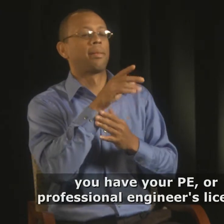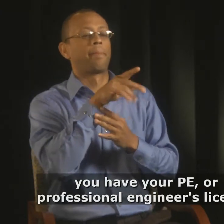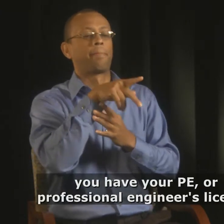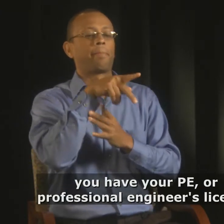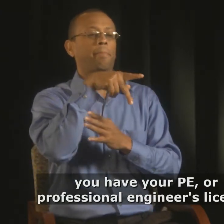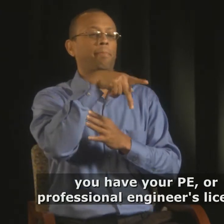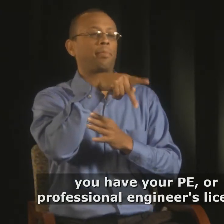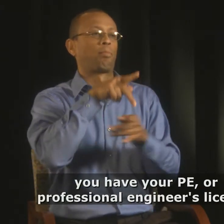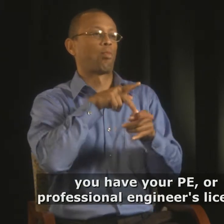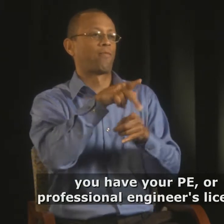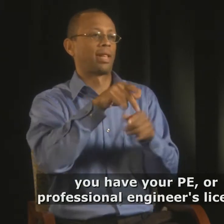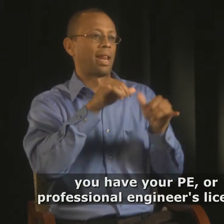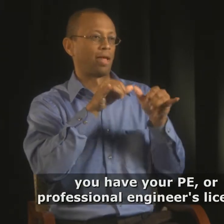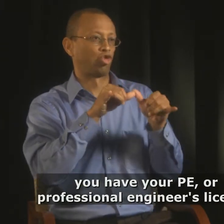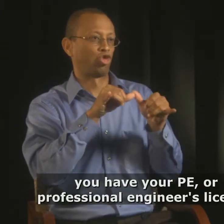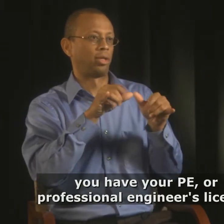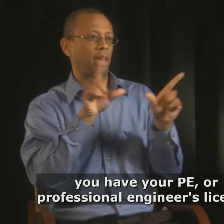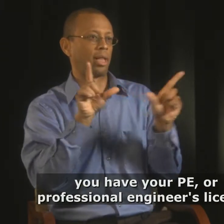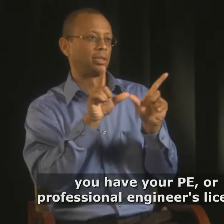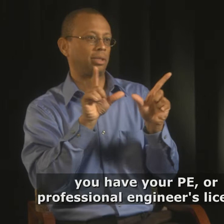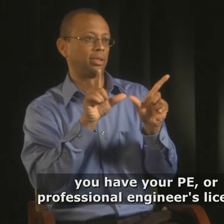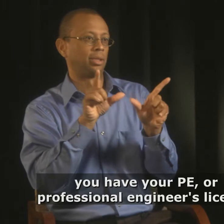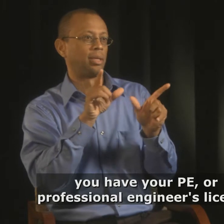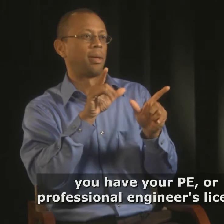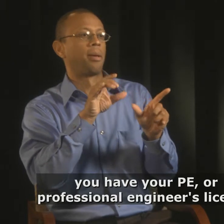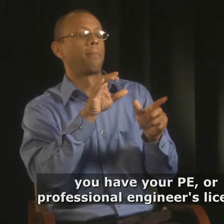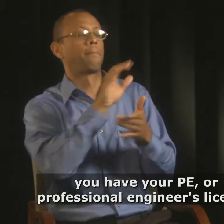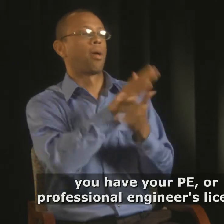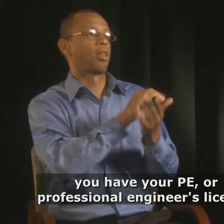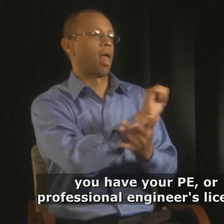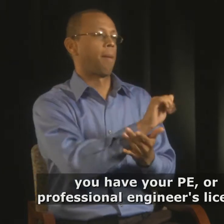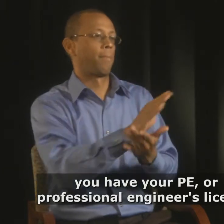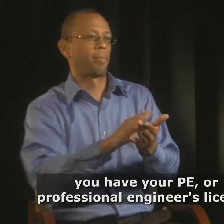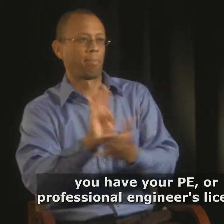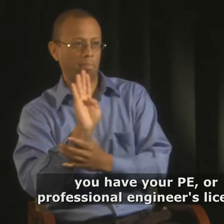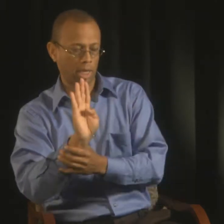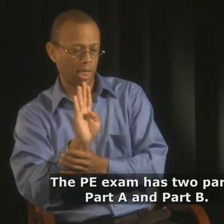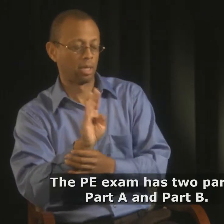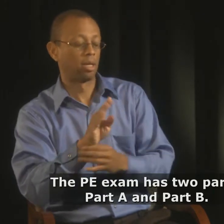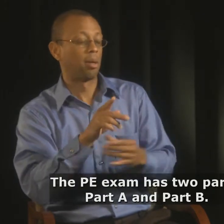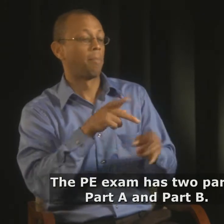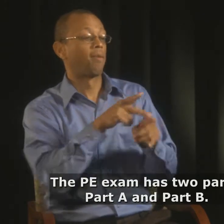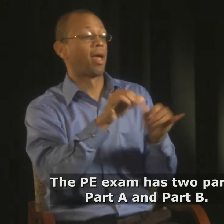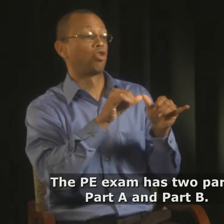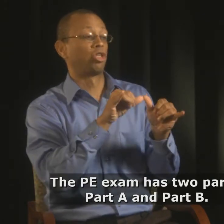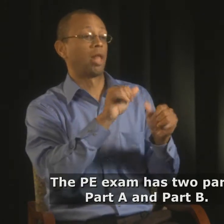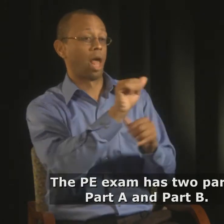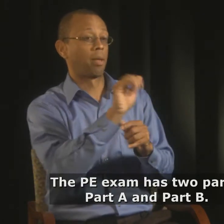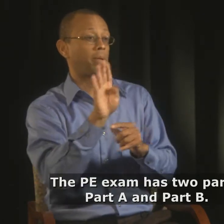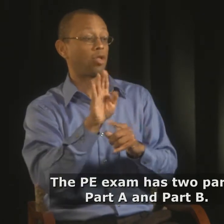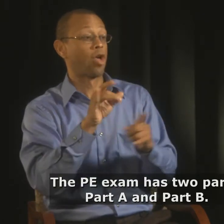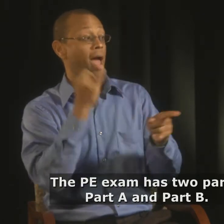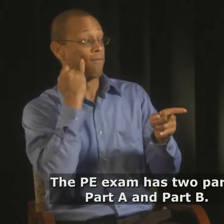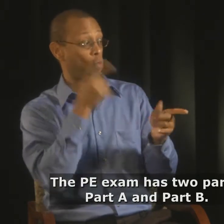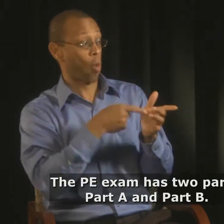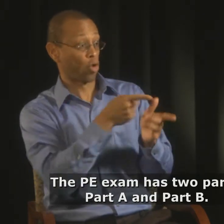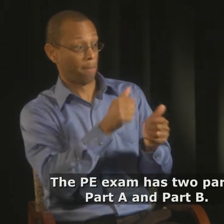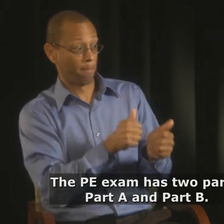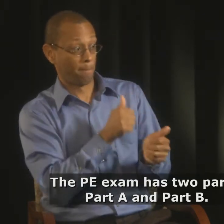have your PE or Professional Engineer's License. The PE exam has two parts, Part A and Part